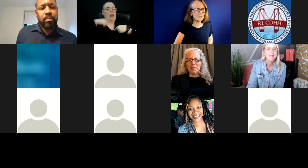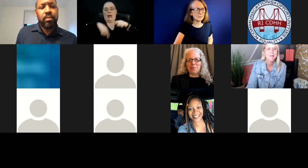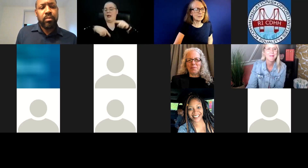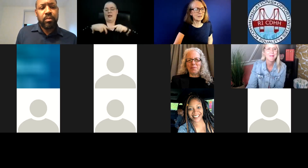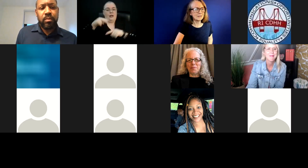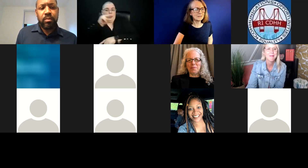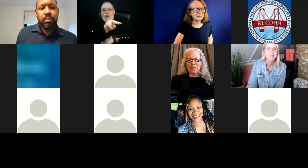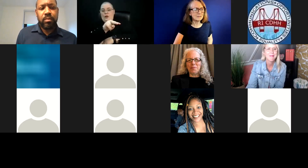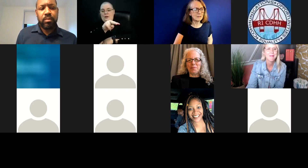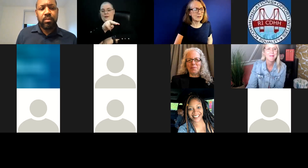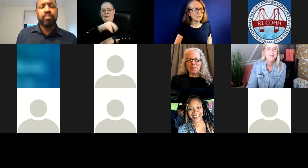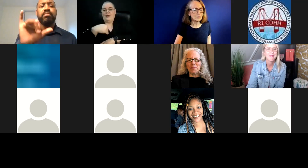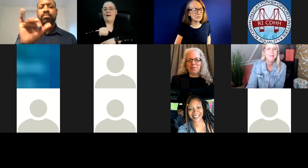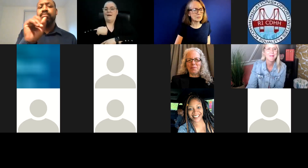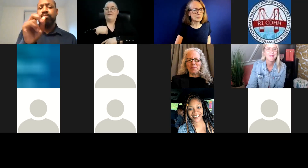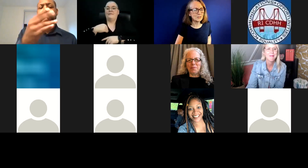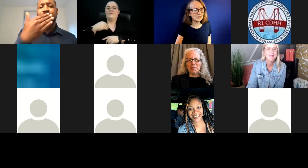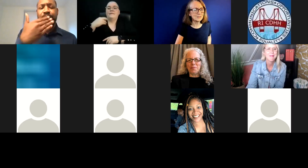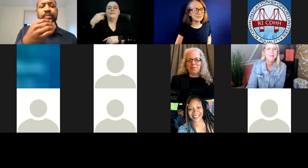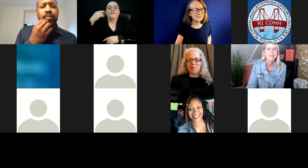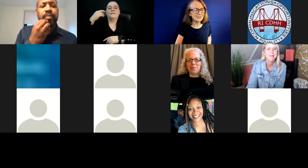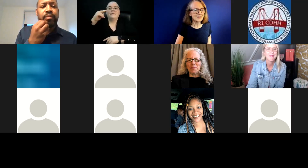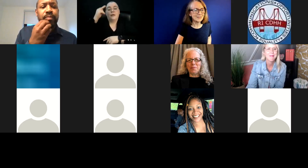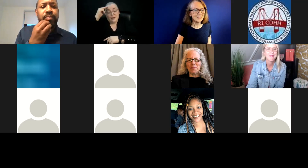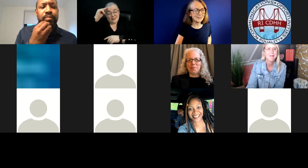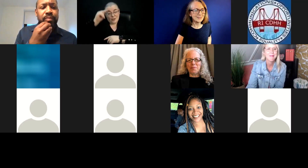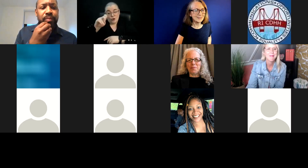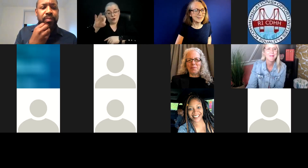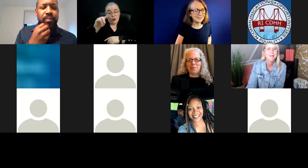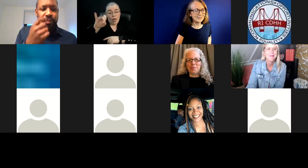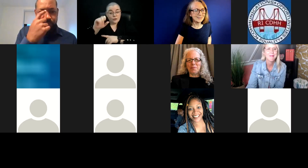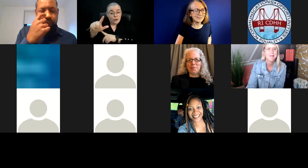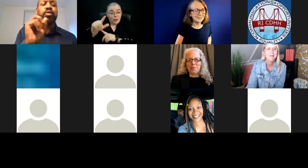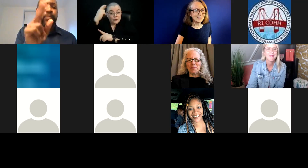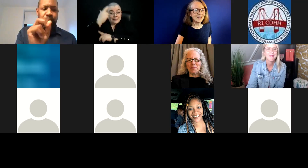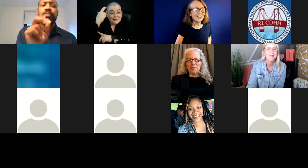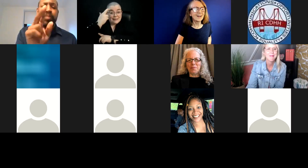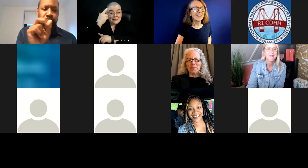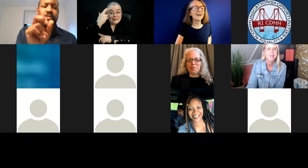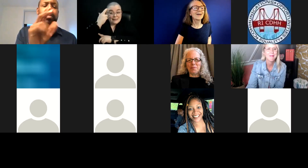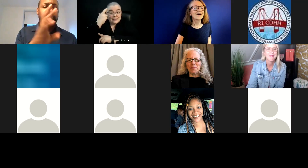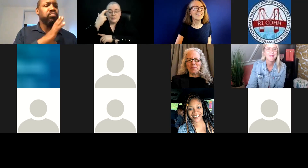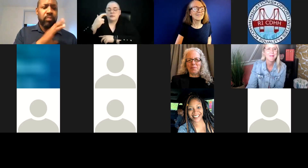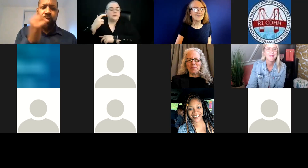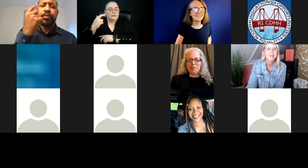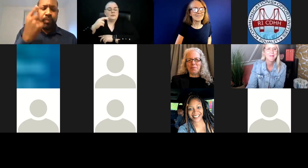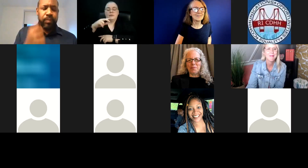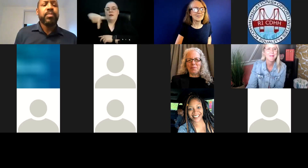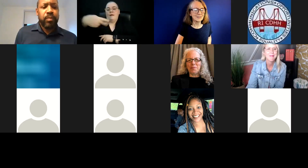and I got your picture, but I couldn't. When the slideshow was happening, Oh, I couldn't really see